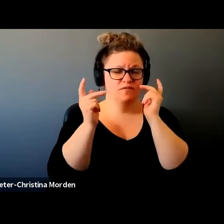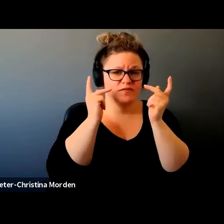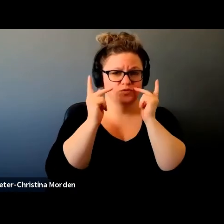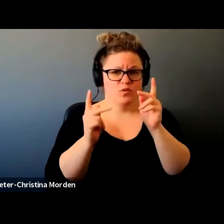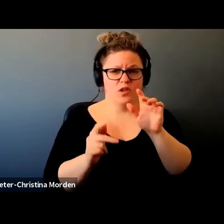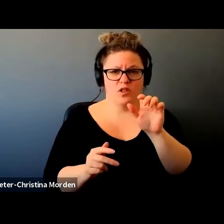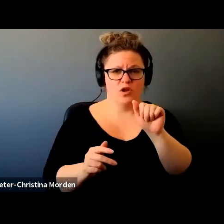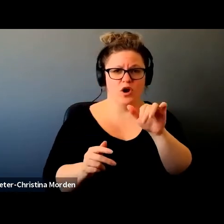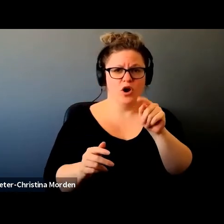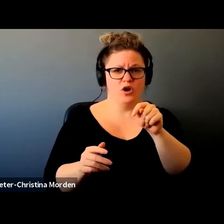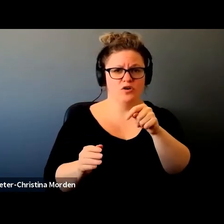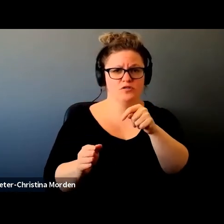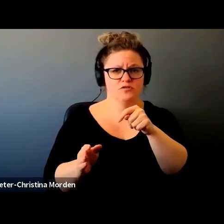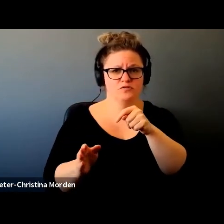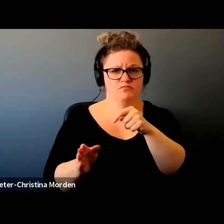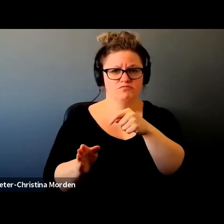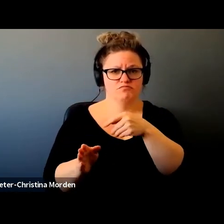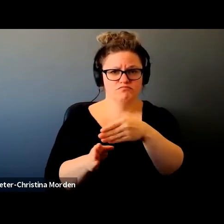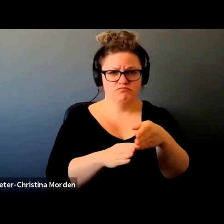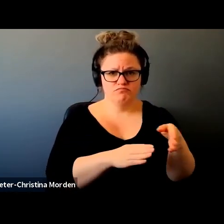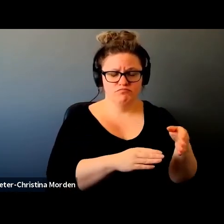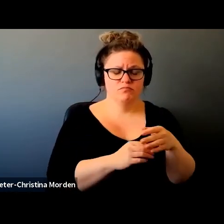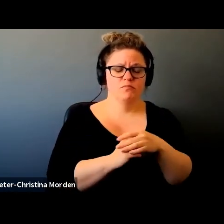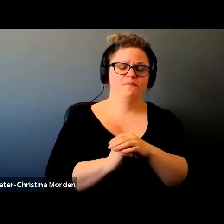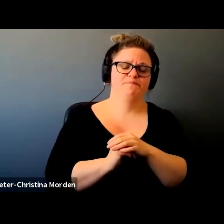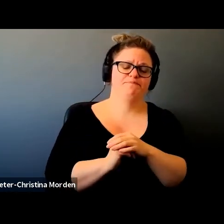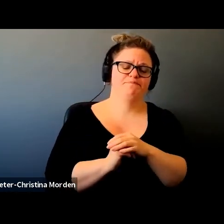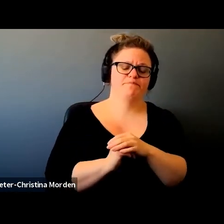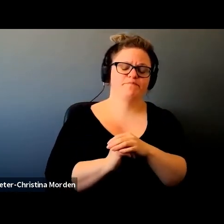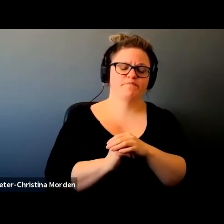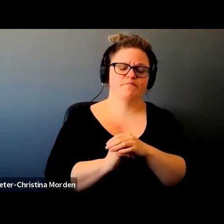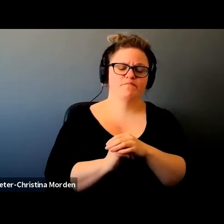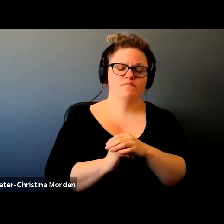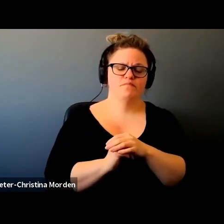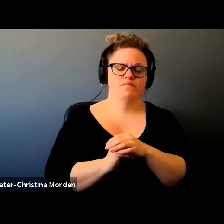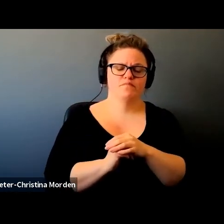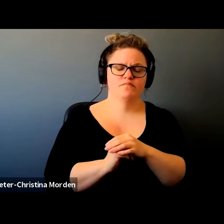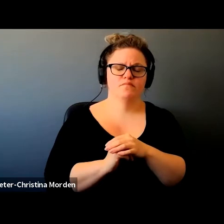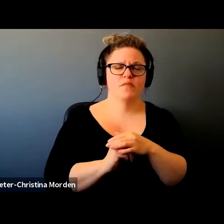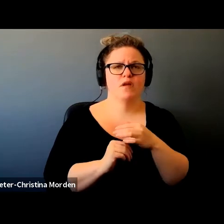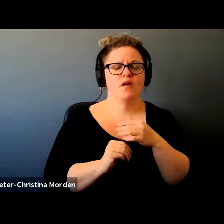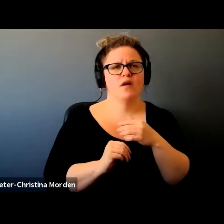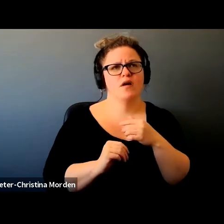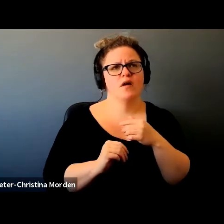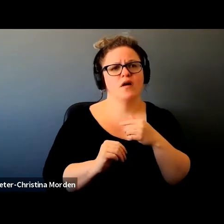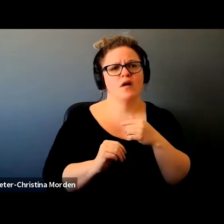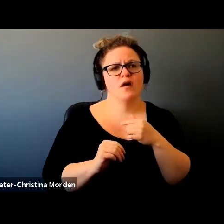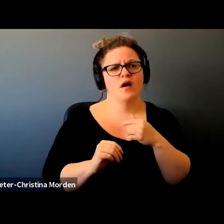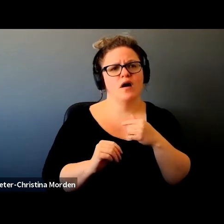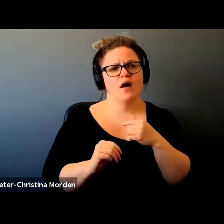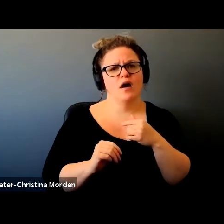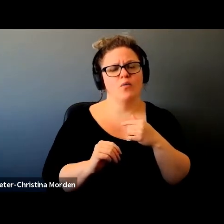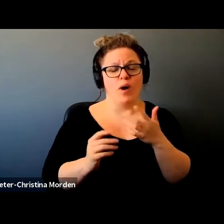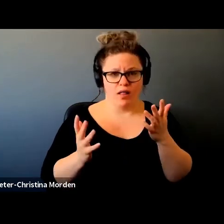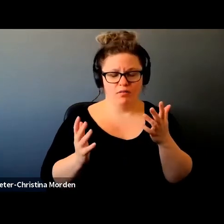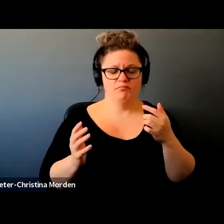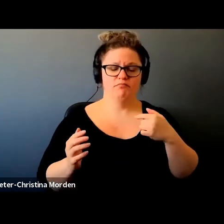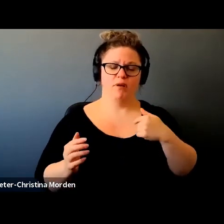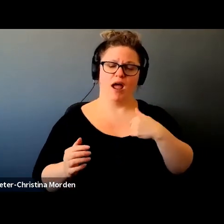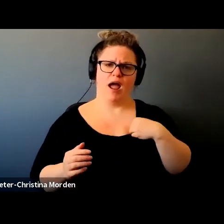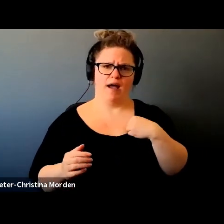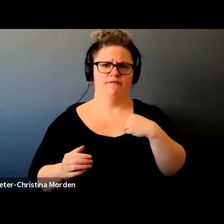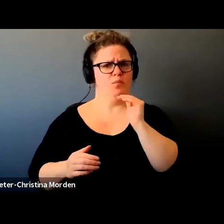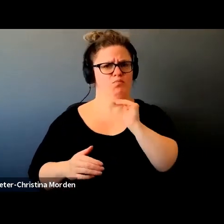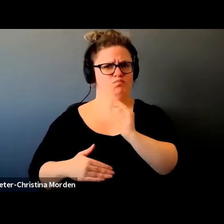and I have an art practice in the visual arts. And I try to look at these two different things. I have an art practice,